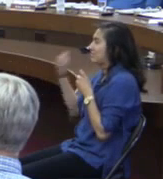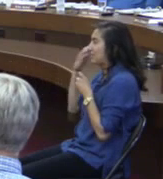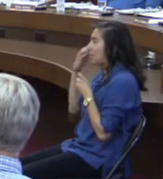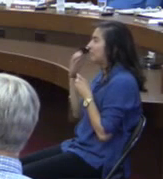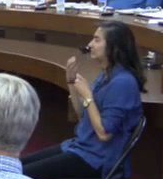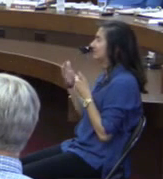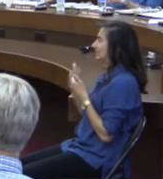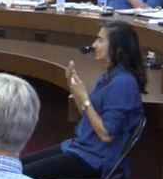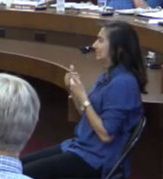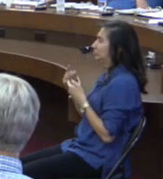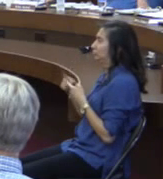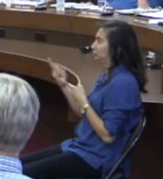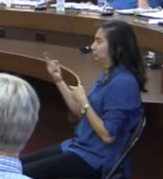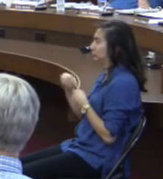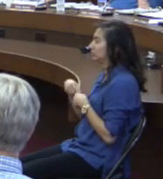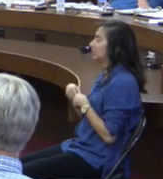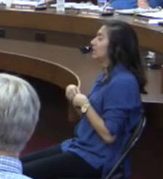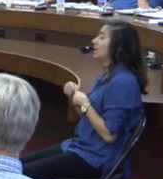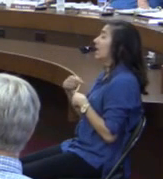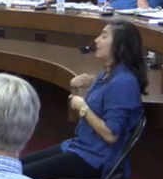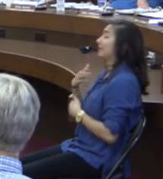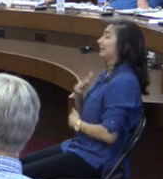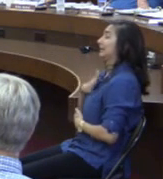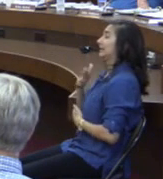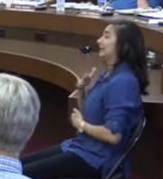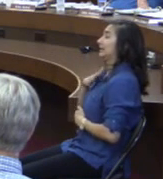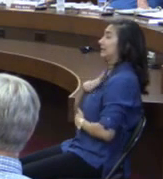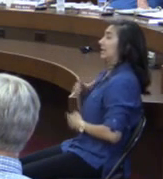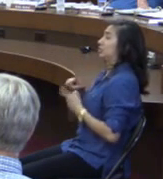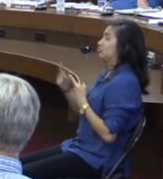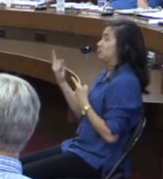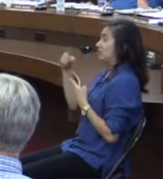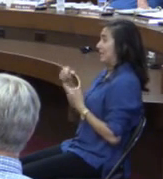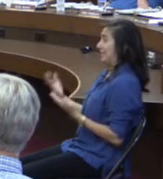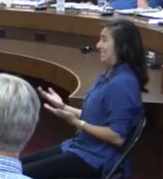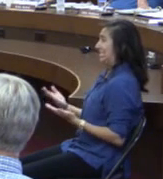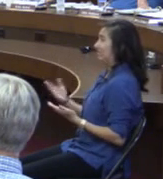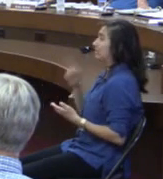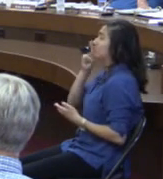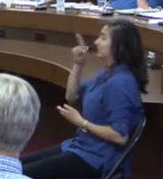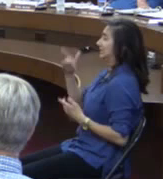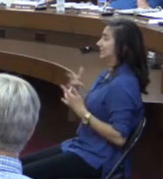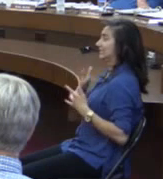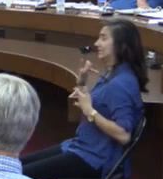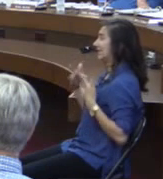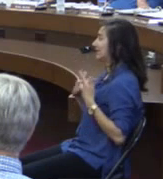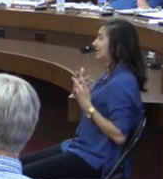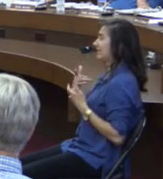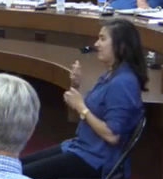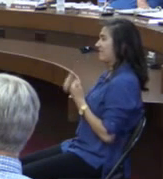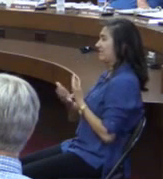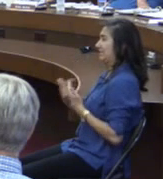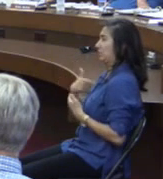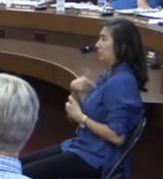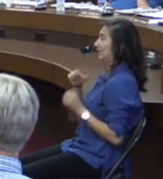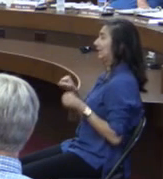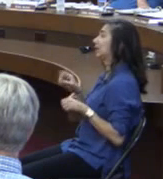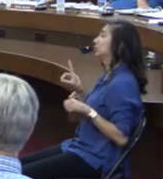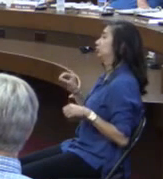the street to get here. I'm glad to be here. I'm excited for the the things that we can do at this